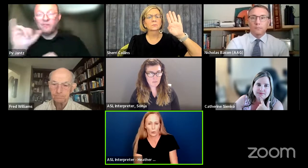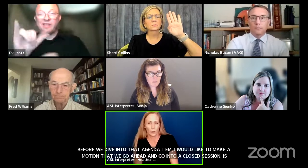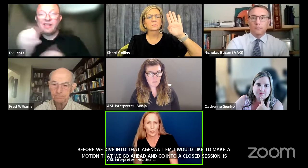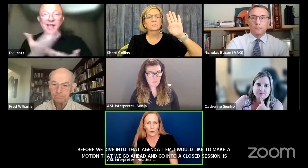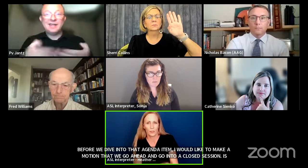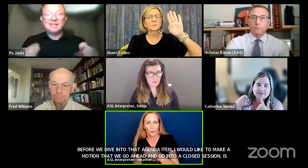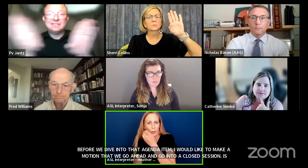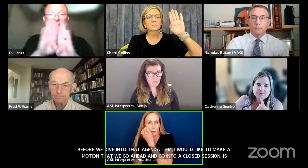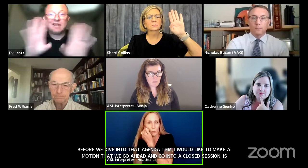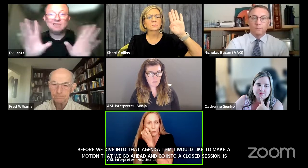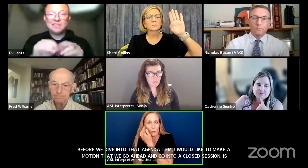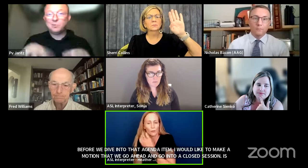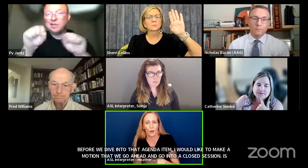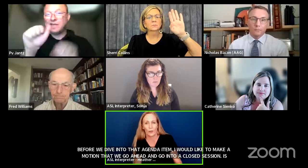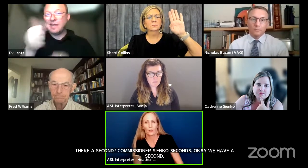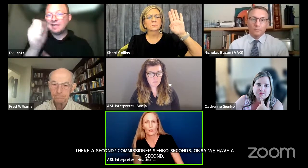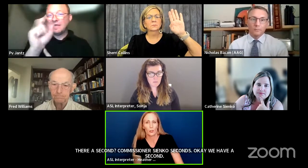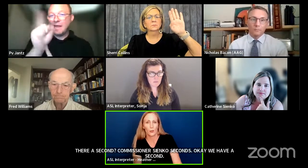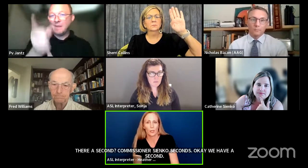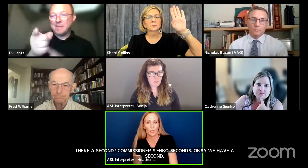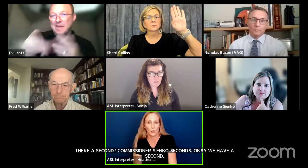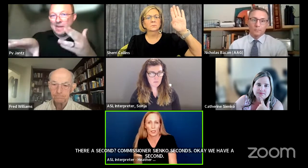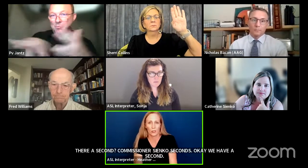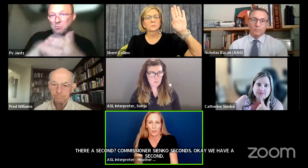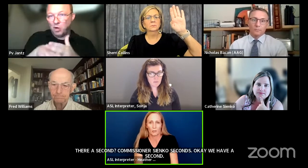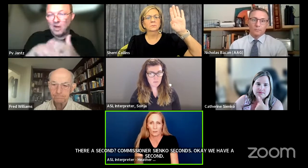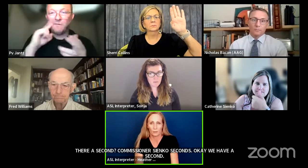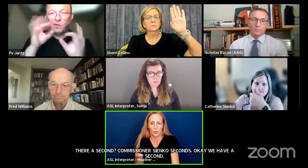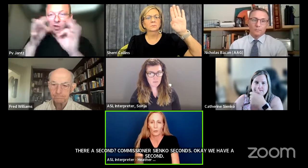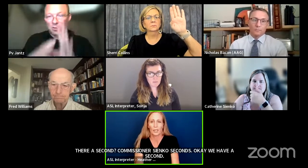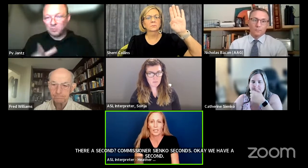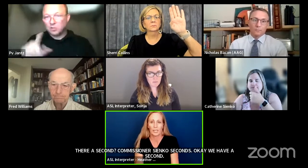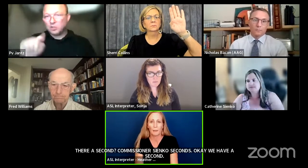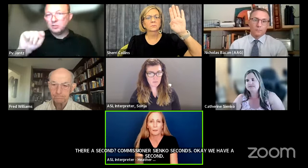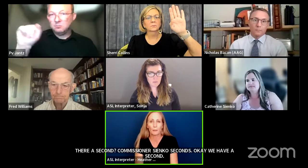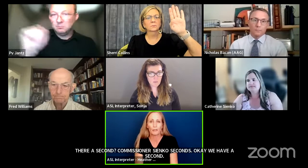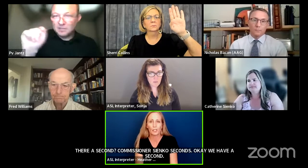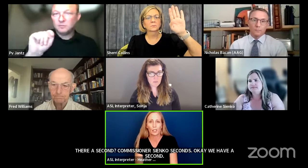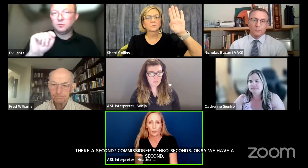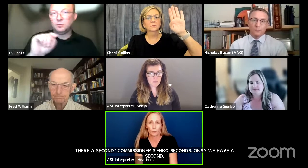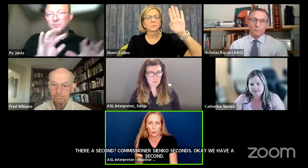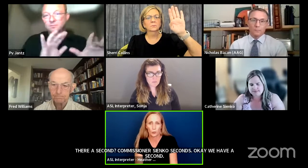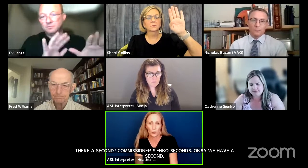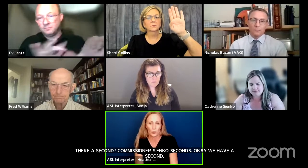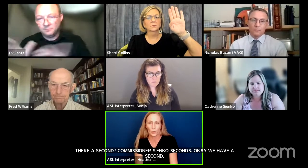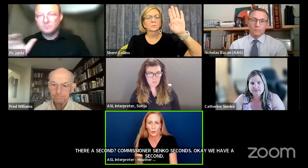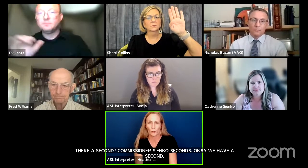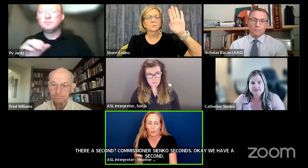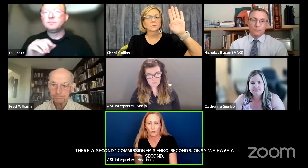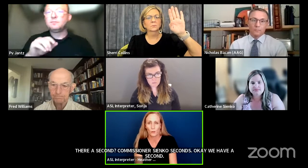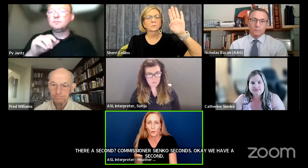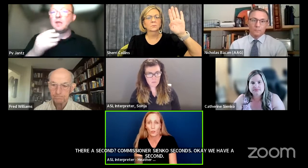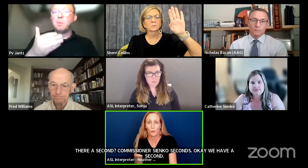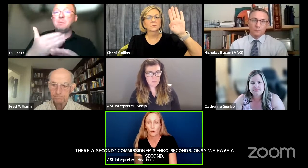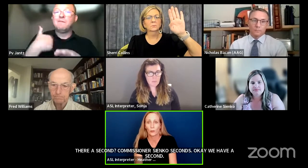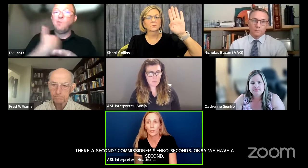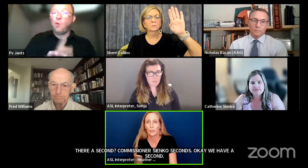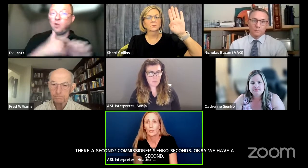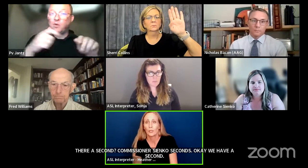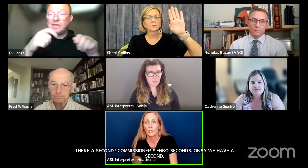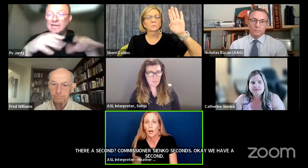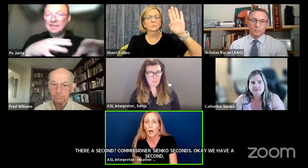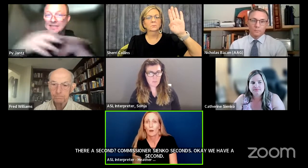so as we work on this, we will move into a closed section. We'll take a 10-minute break for the interpreters to use the restroom, so